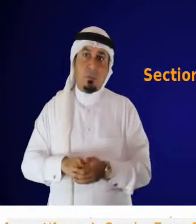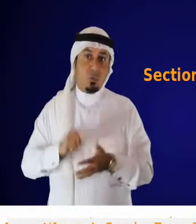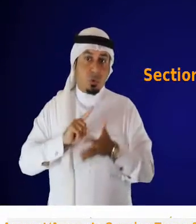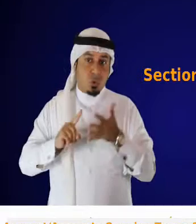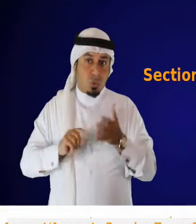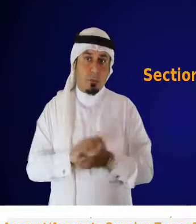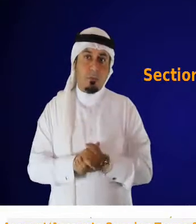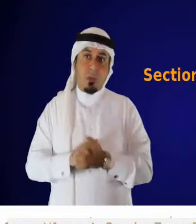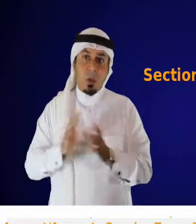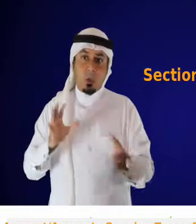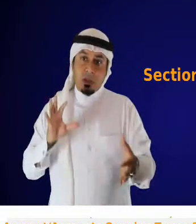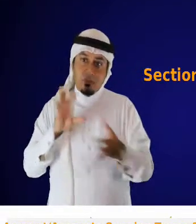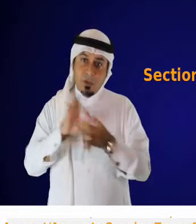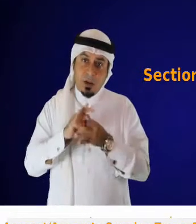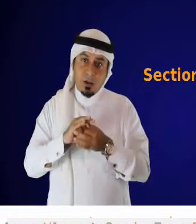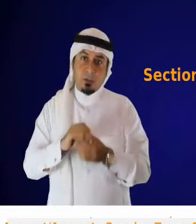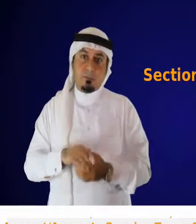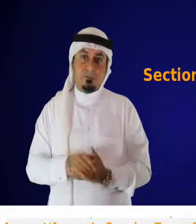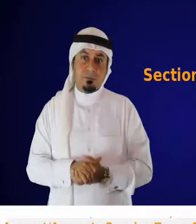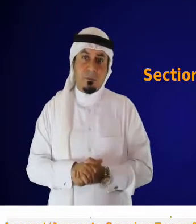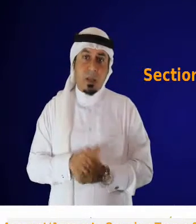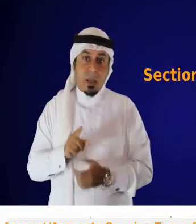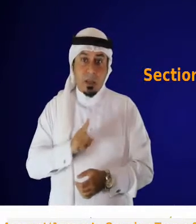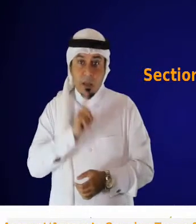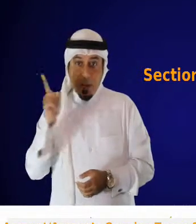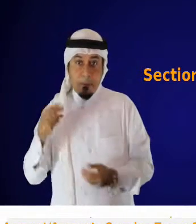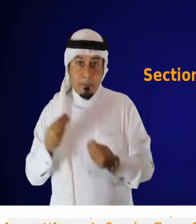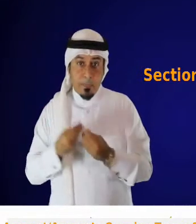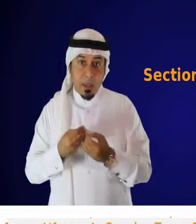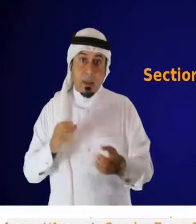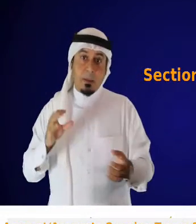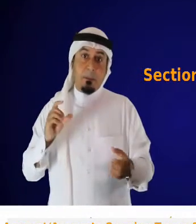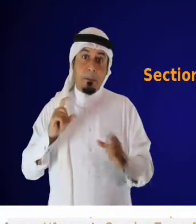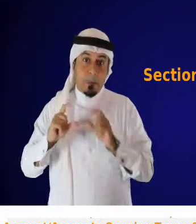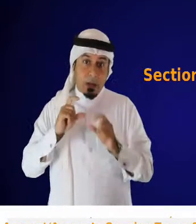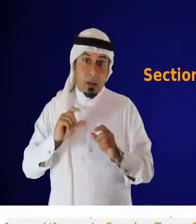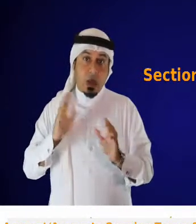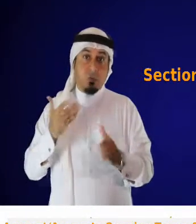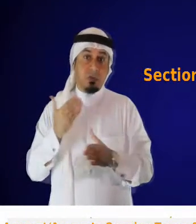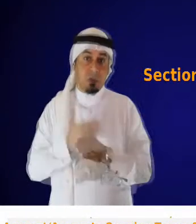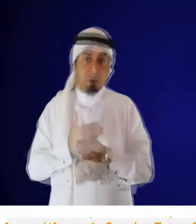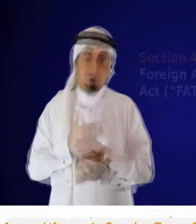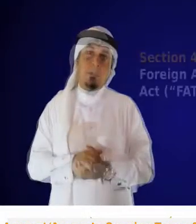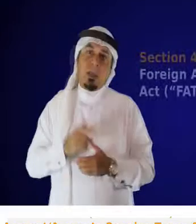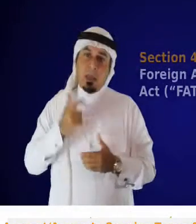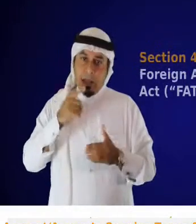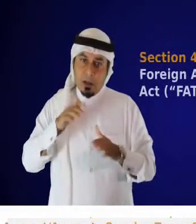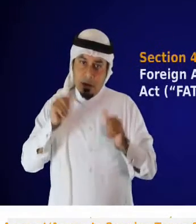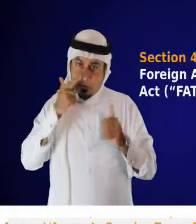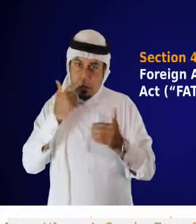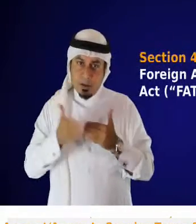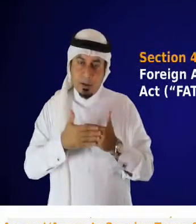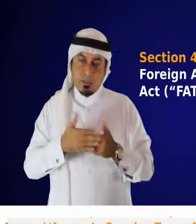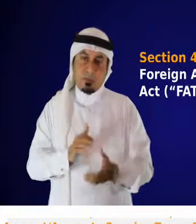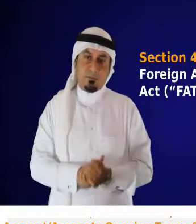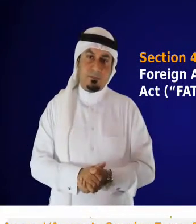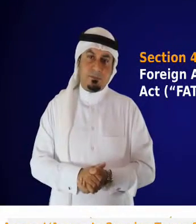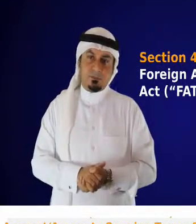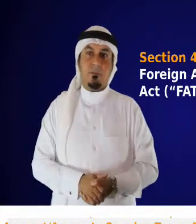of, but not limited to, death, insolvency, bankruptcy, breach or non-compliance with terms and conditions, or